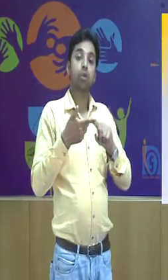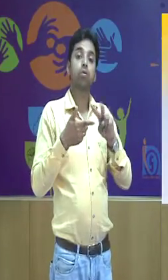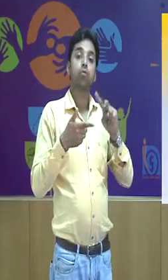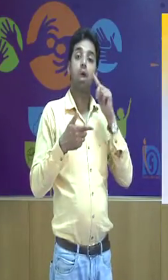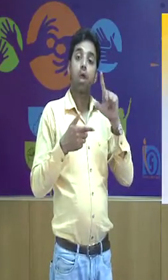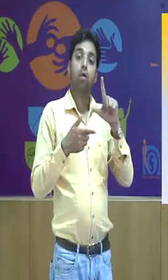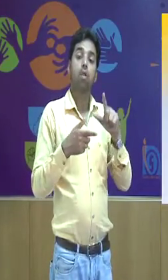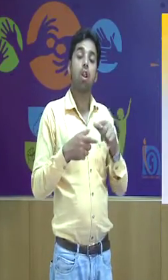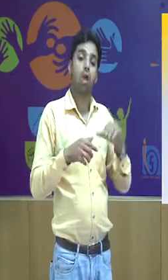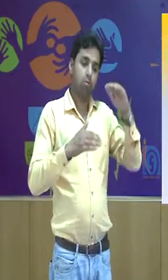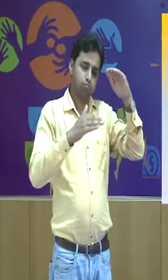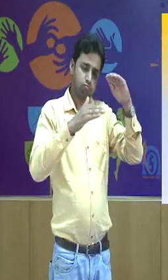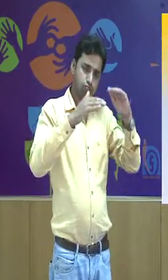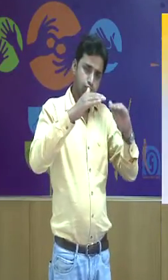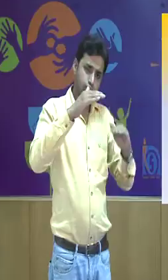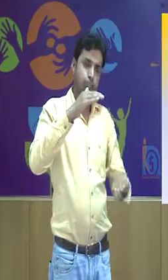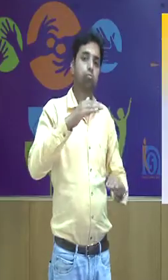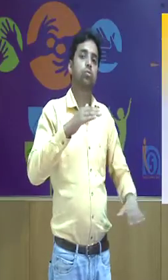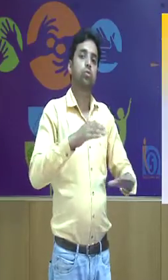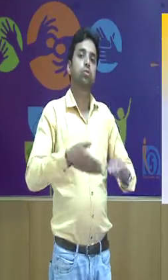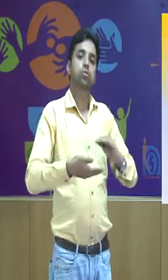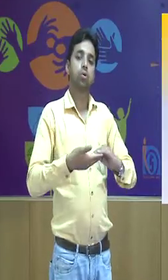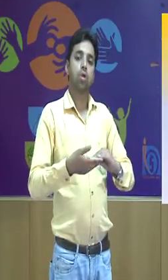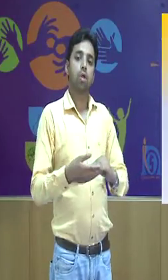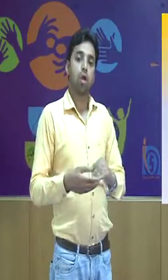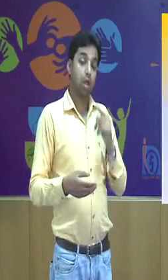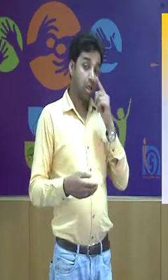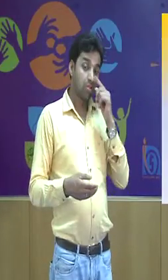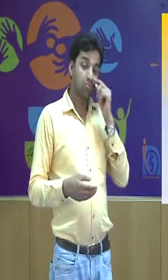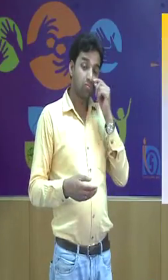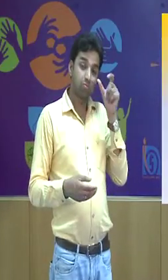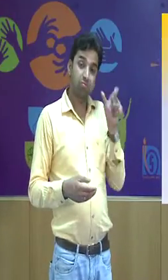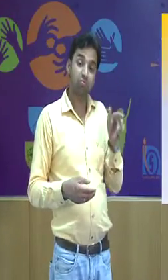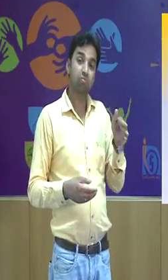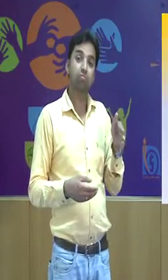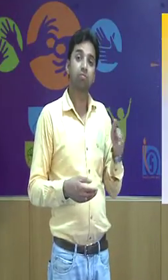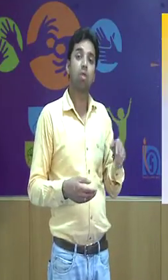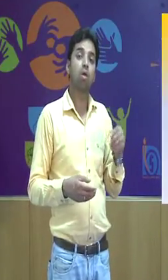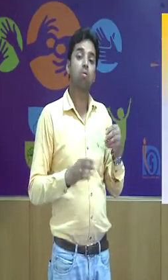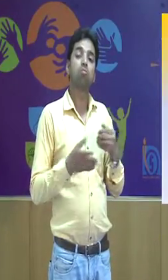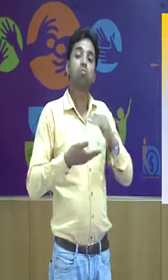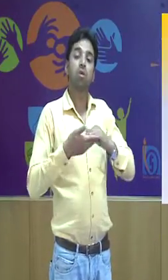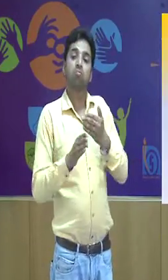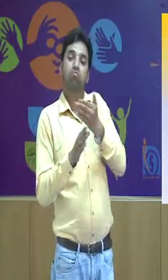women, as girls were married at an early age